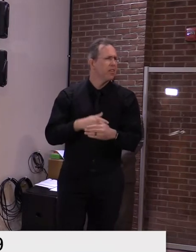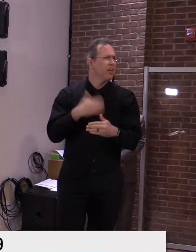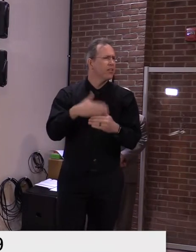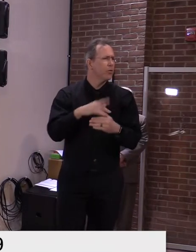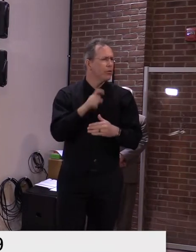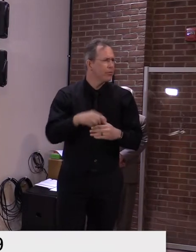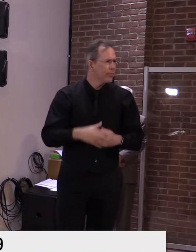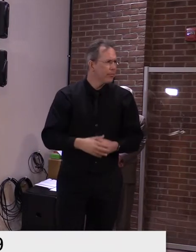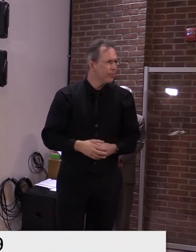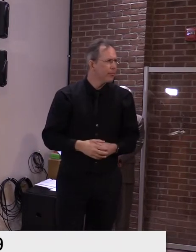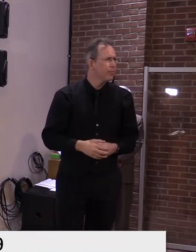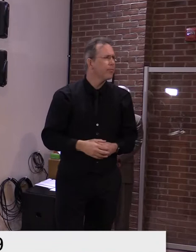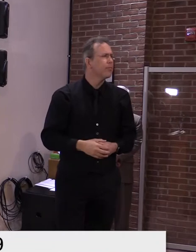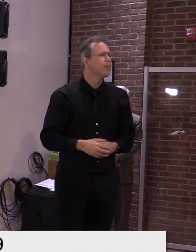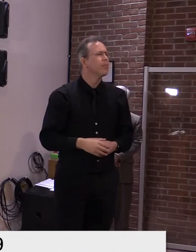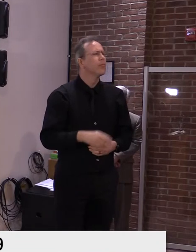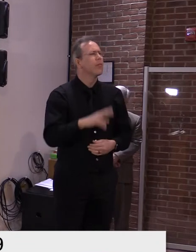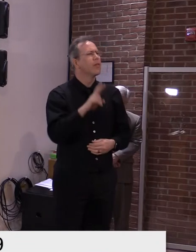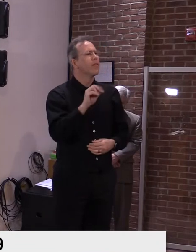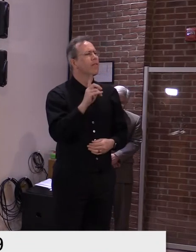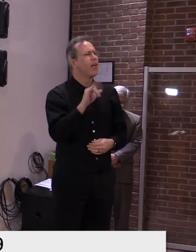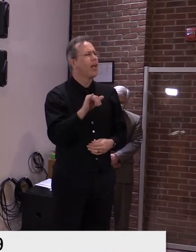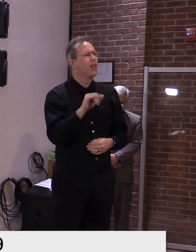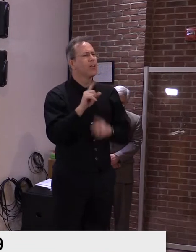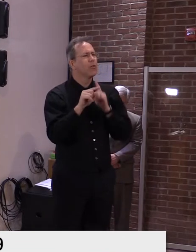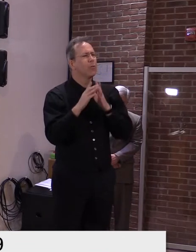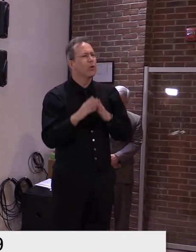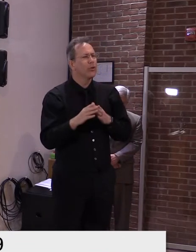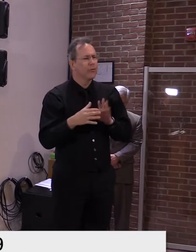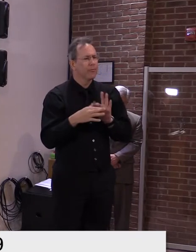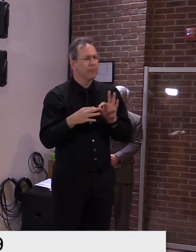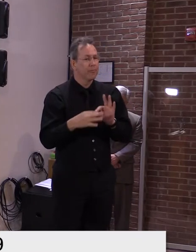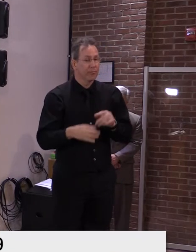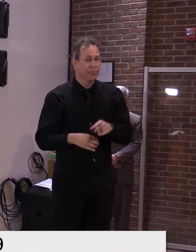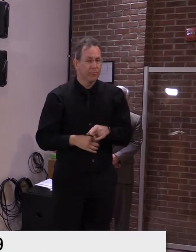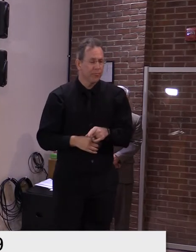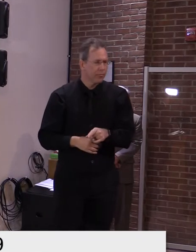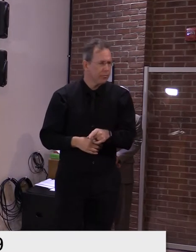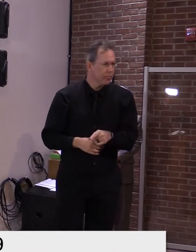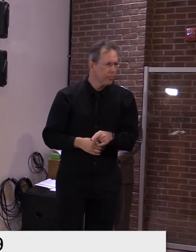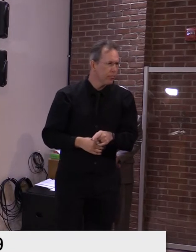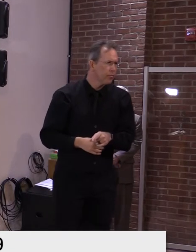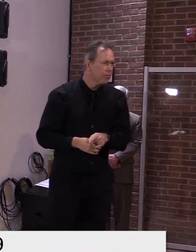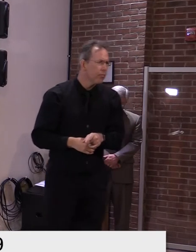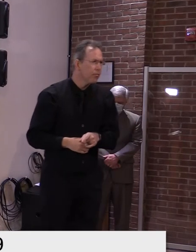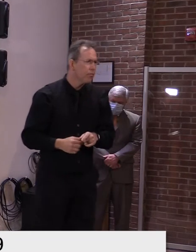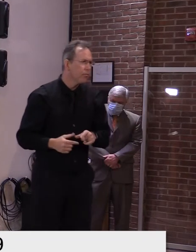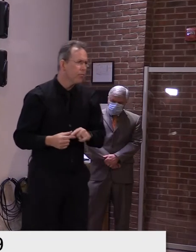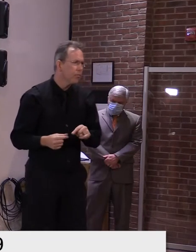Hello, we heard from a Wakefield woman who was affected by the vaccine scheduling issue yesterday after following